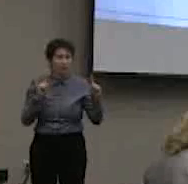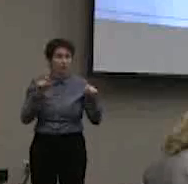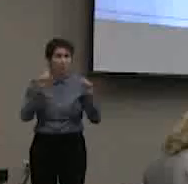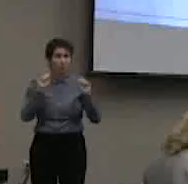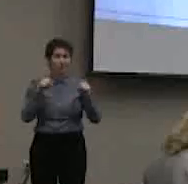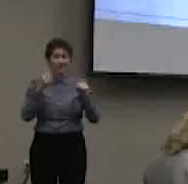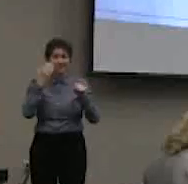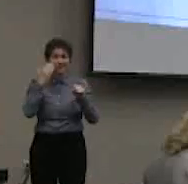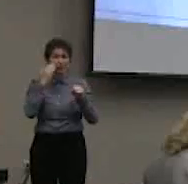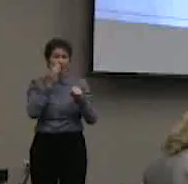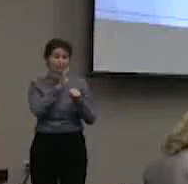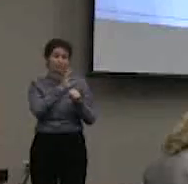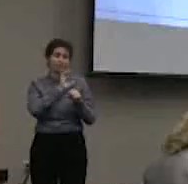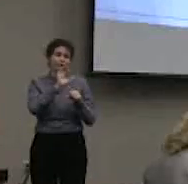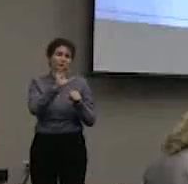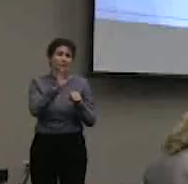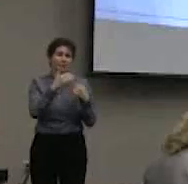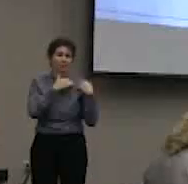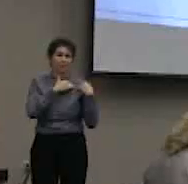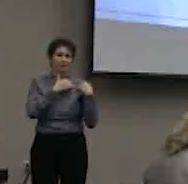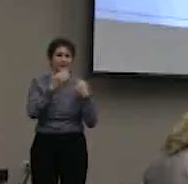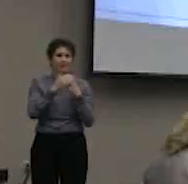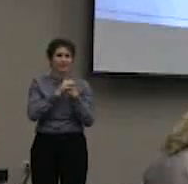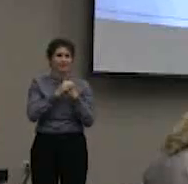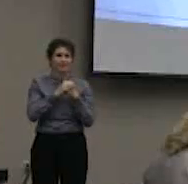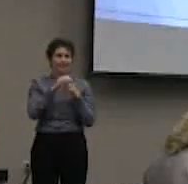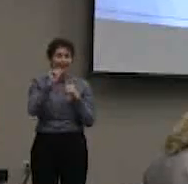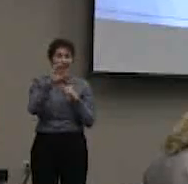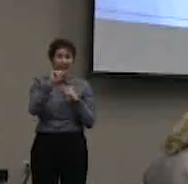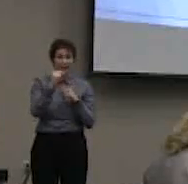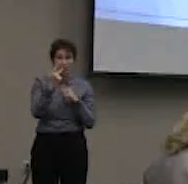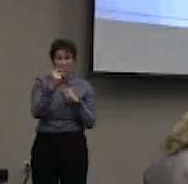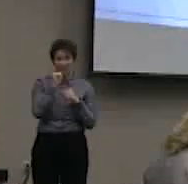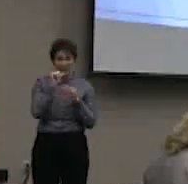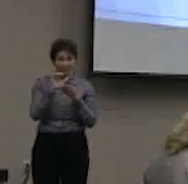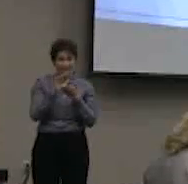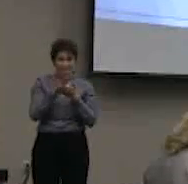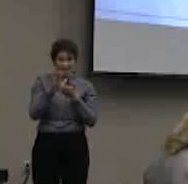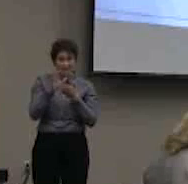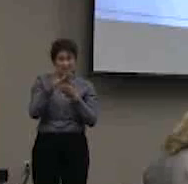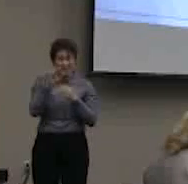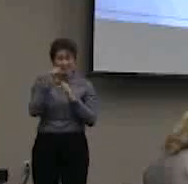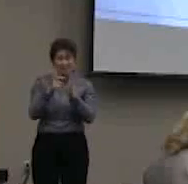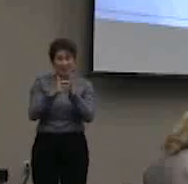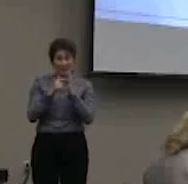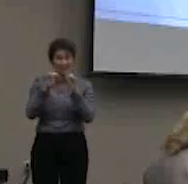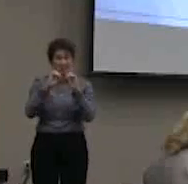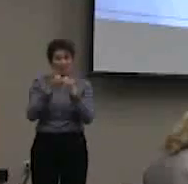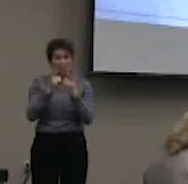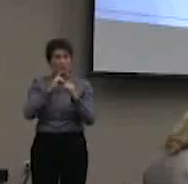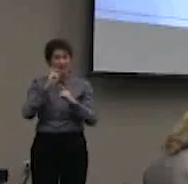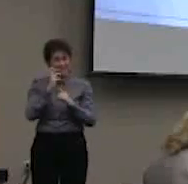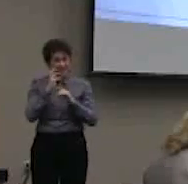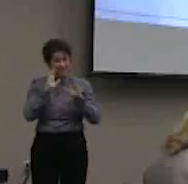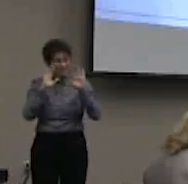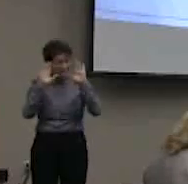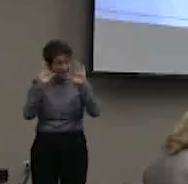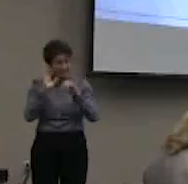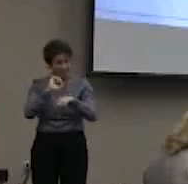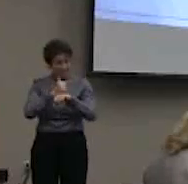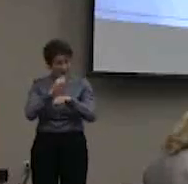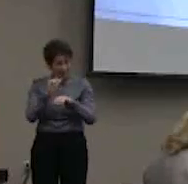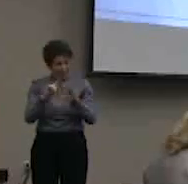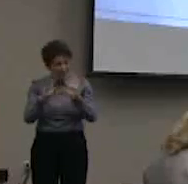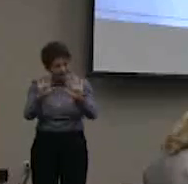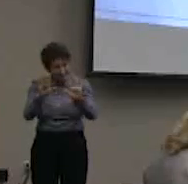was an unfunded mandate. That the department and the fires have been amazing in implementing that, but think what we could do if it's actually funded, right? And we